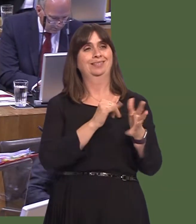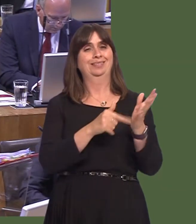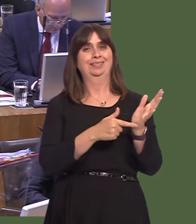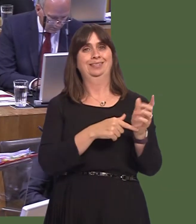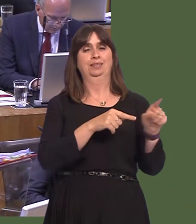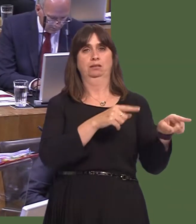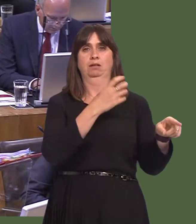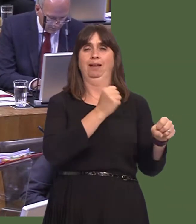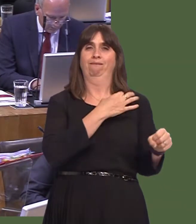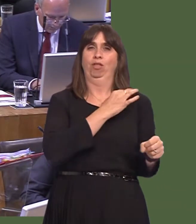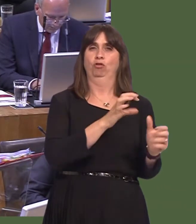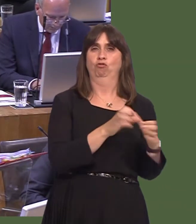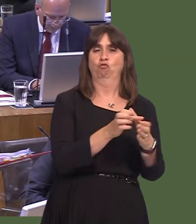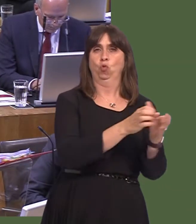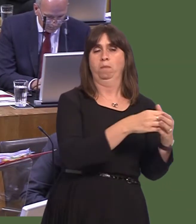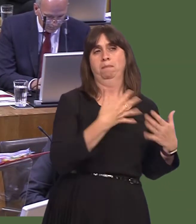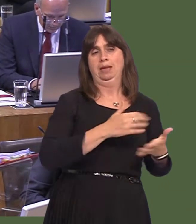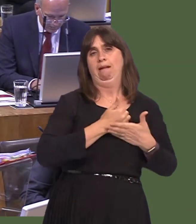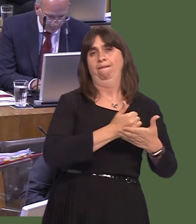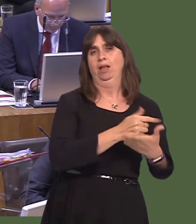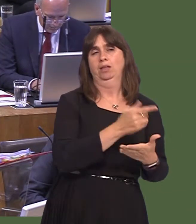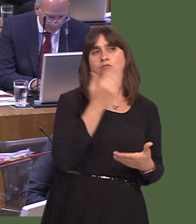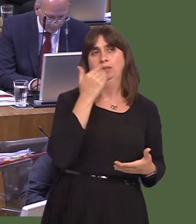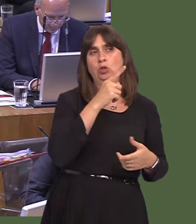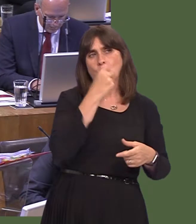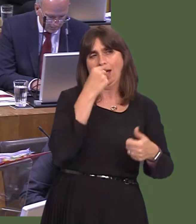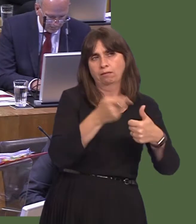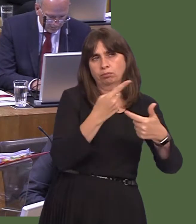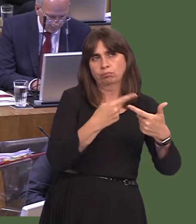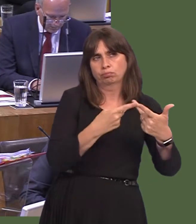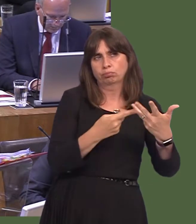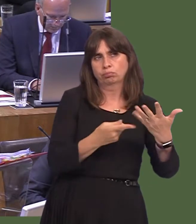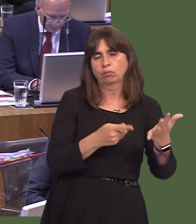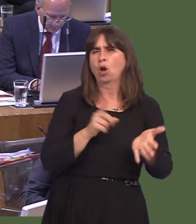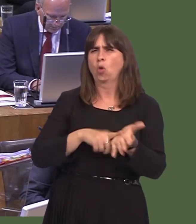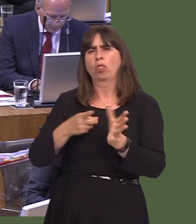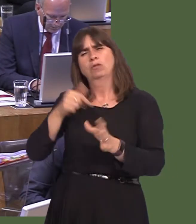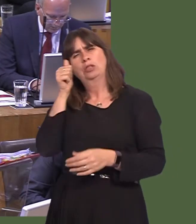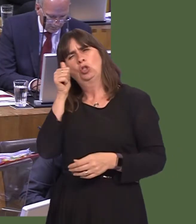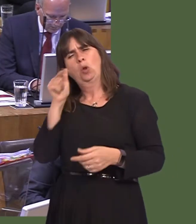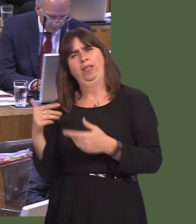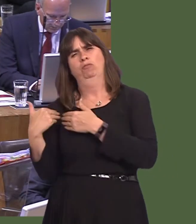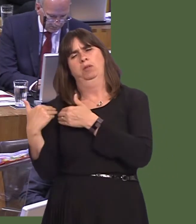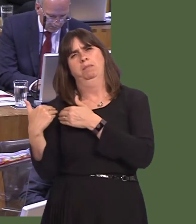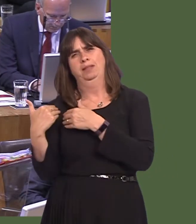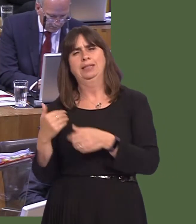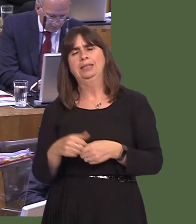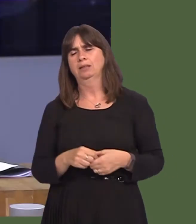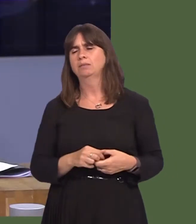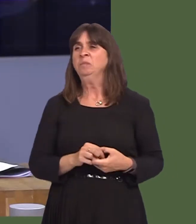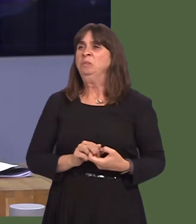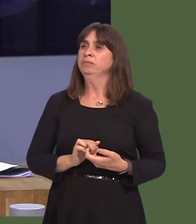and voluntary groups, and that advises them on action that they can take, and local authorities, of course, will be aware of any statutory responsibilities that they